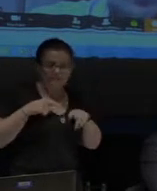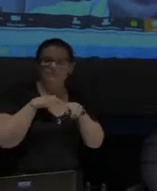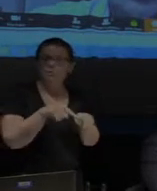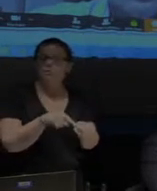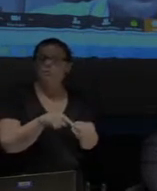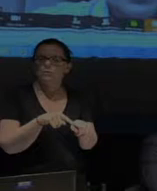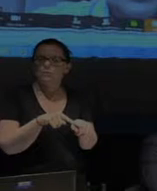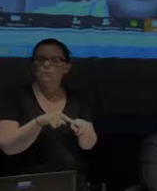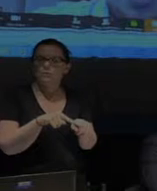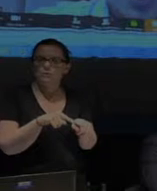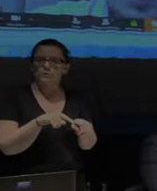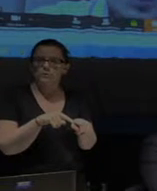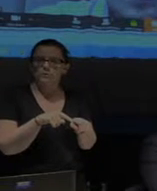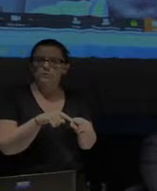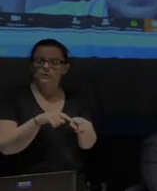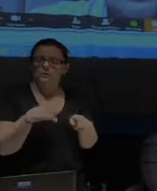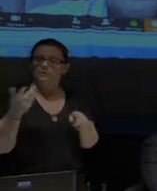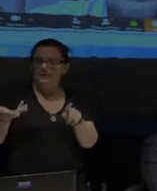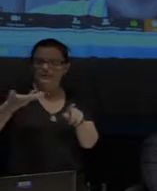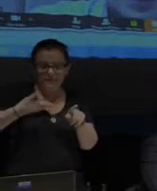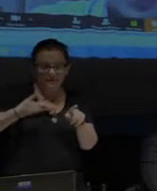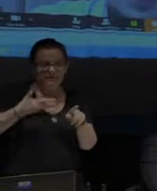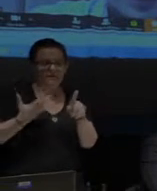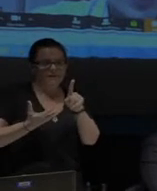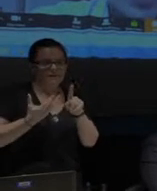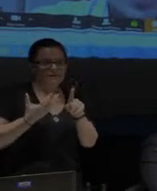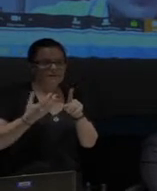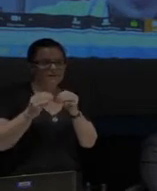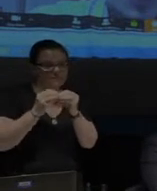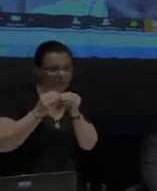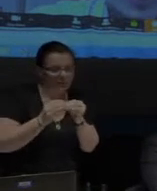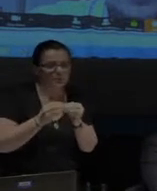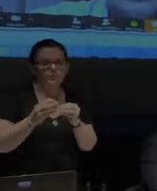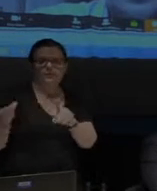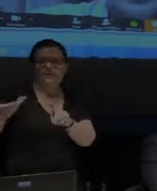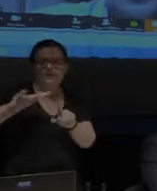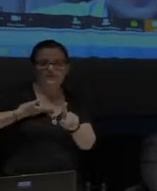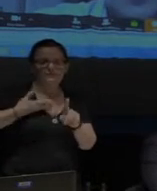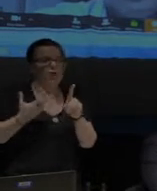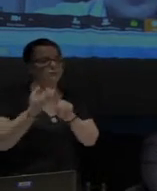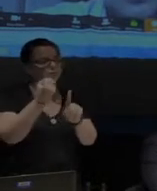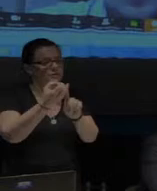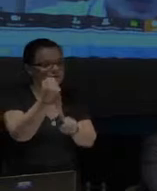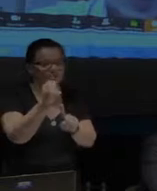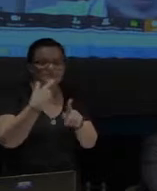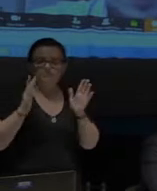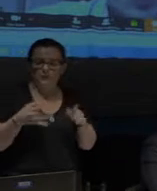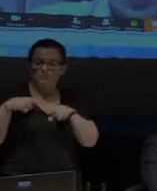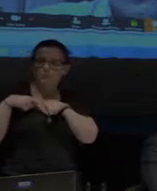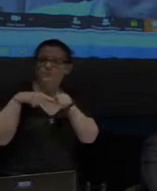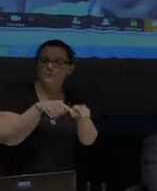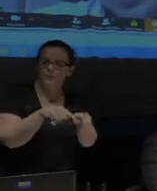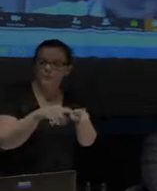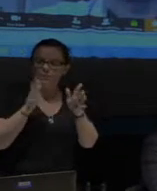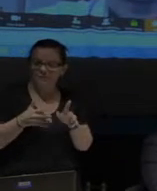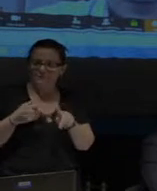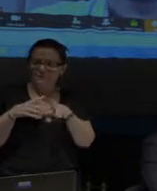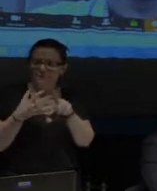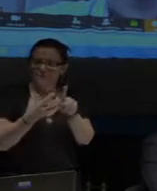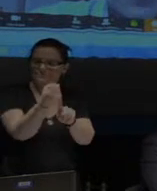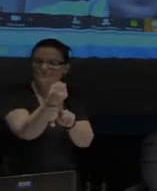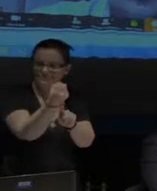are told, here's your objectives, here's the values by which you have to operate. If you do it, if not, you might have